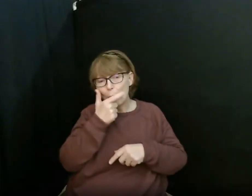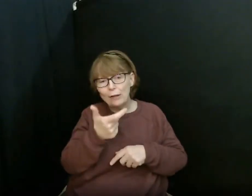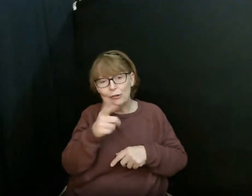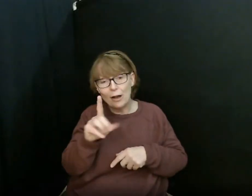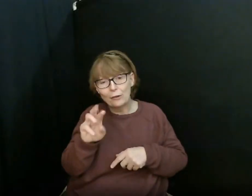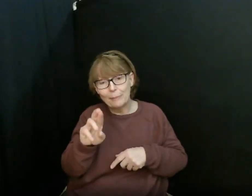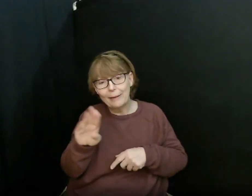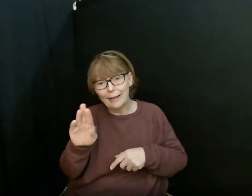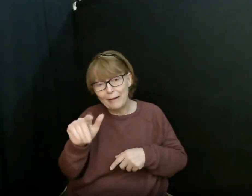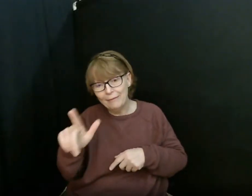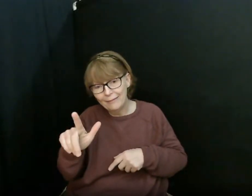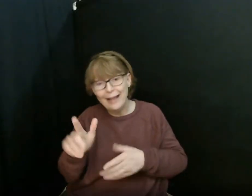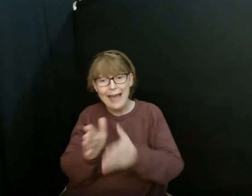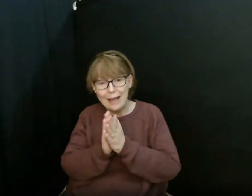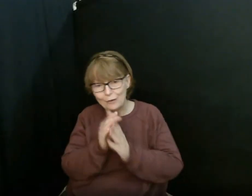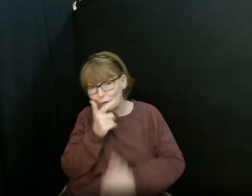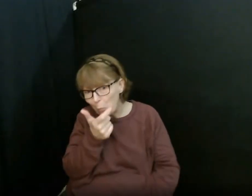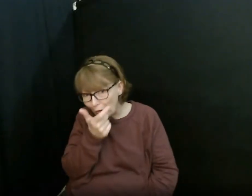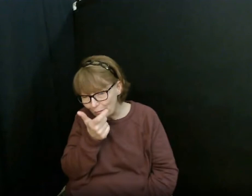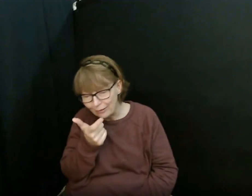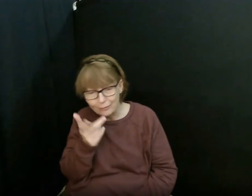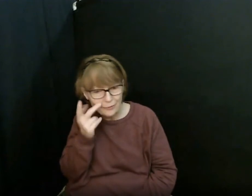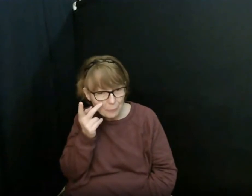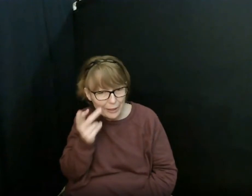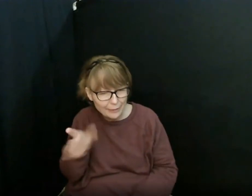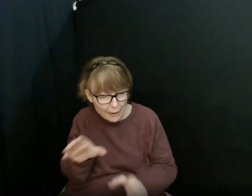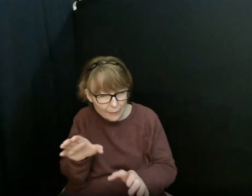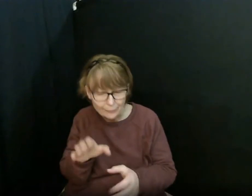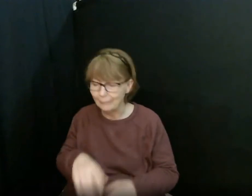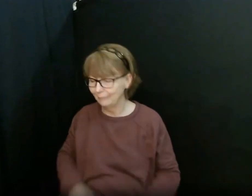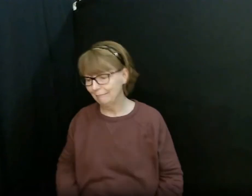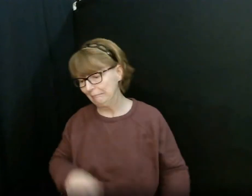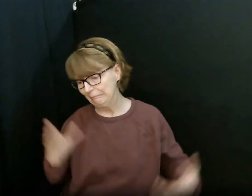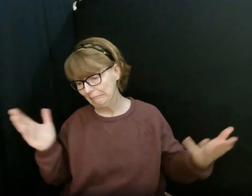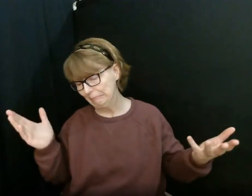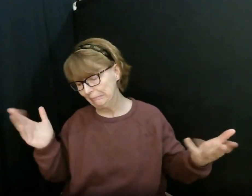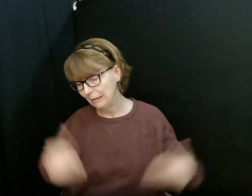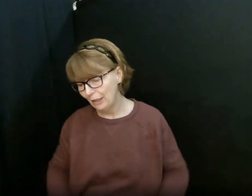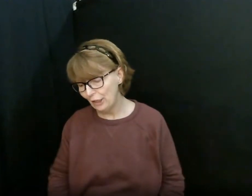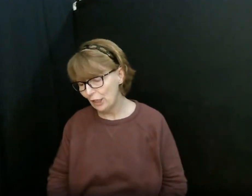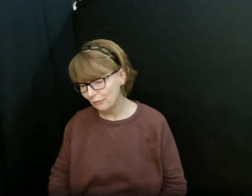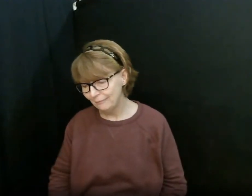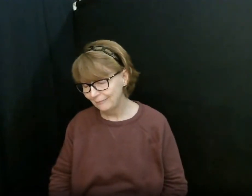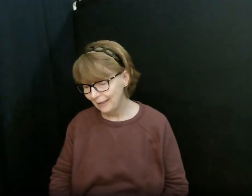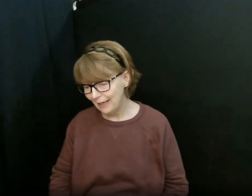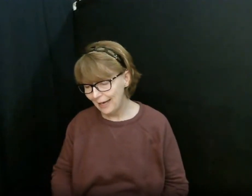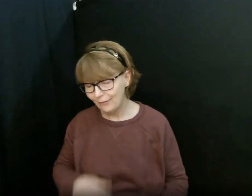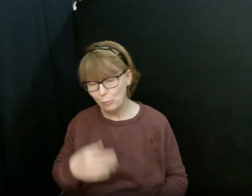watch Dr. Bill again and just watch him and see what he does. And, Yeah. you know, it's one